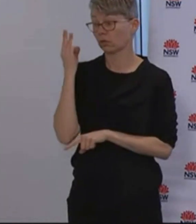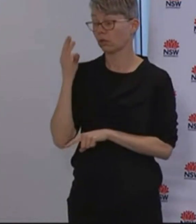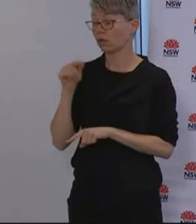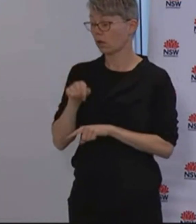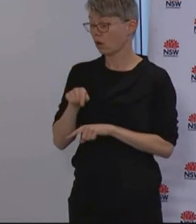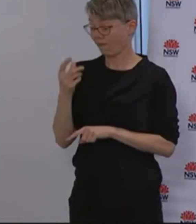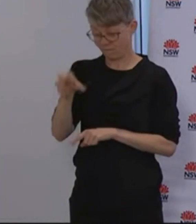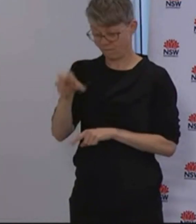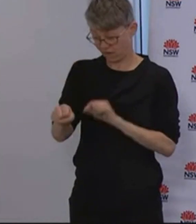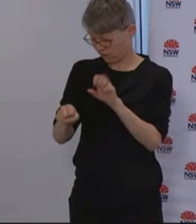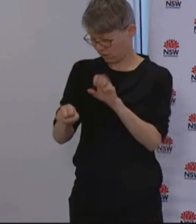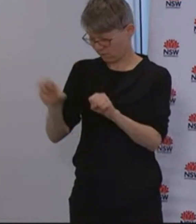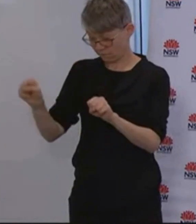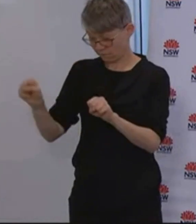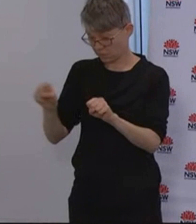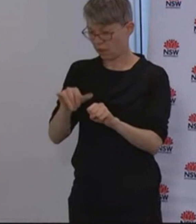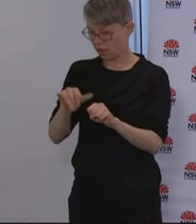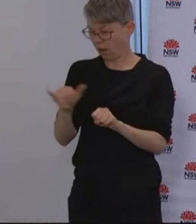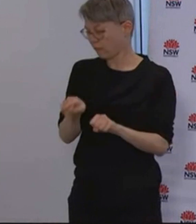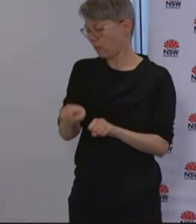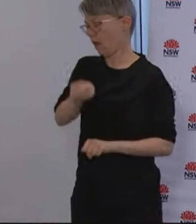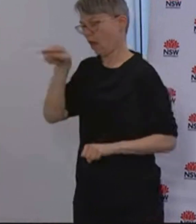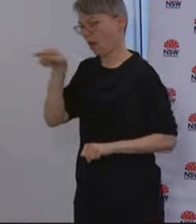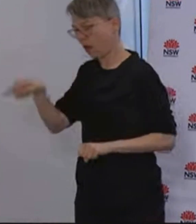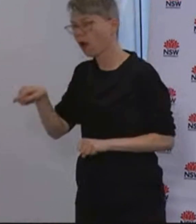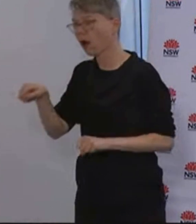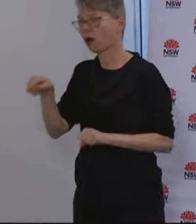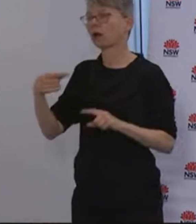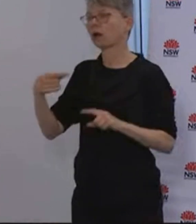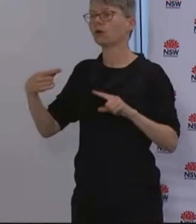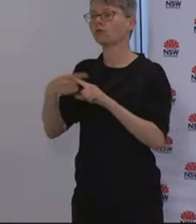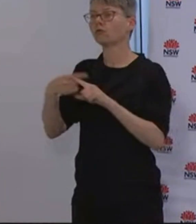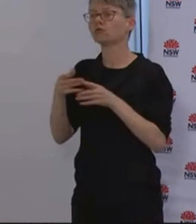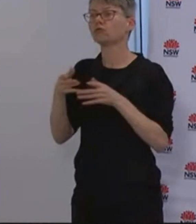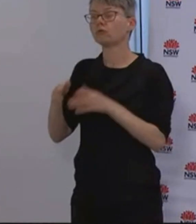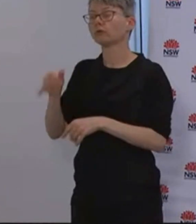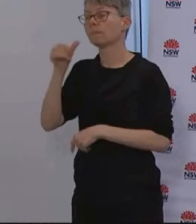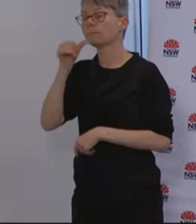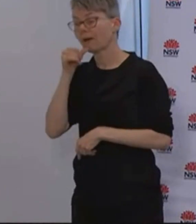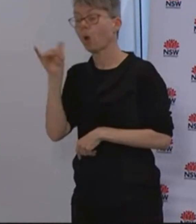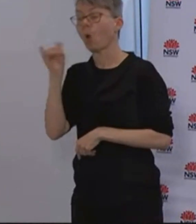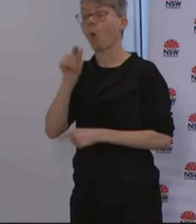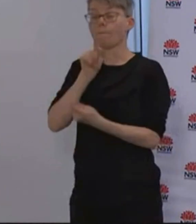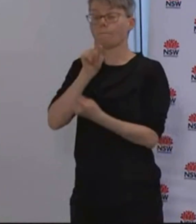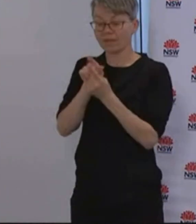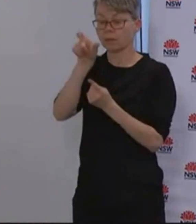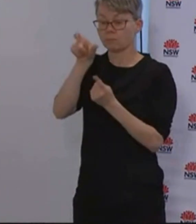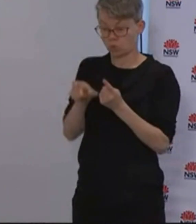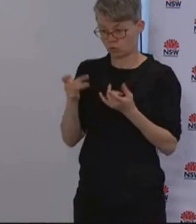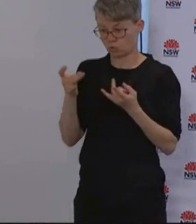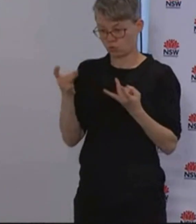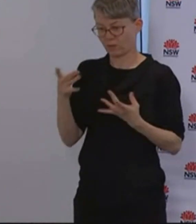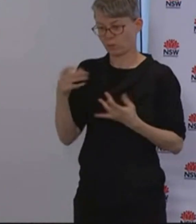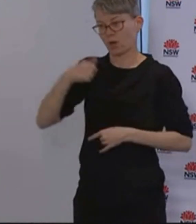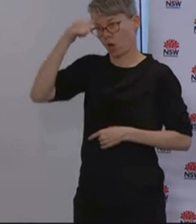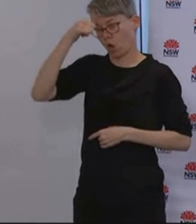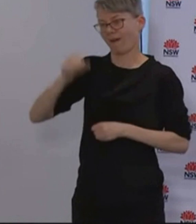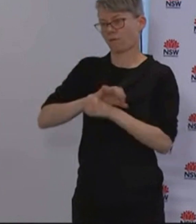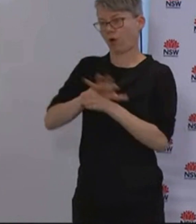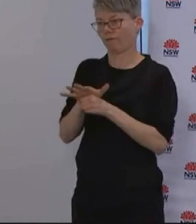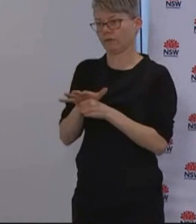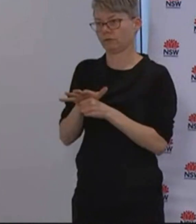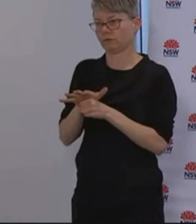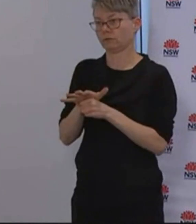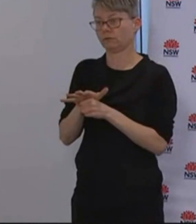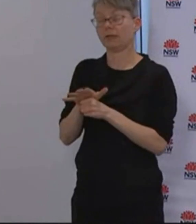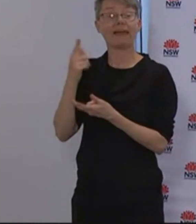linked to either attendance at the Crossroads or contact with another known case. If we see any emergence of cases that